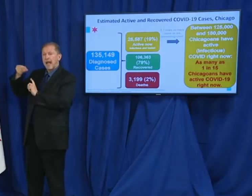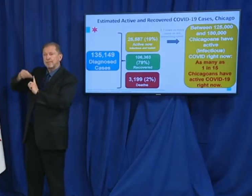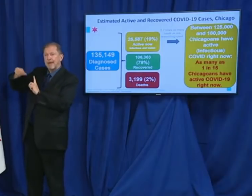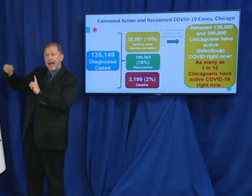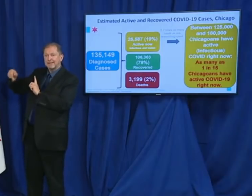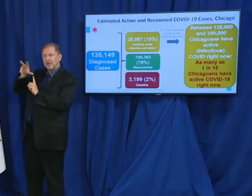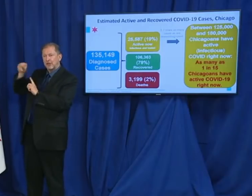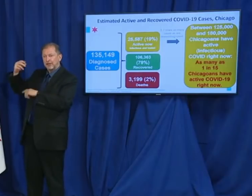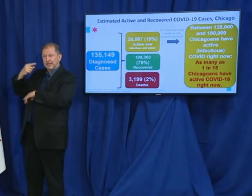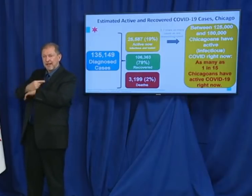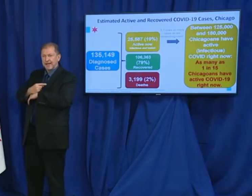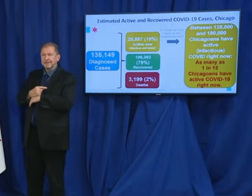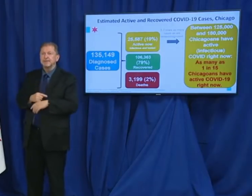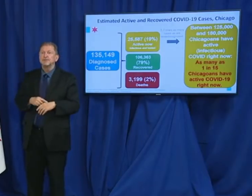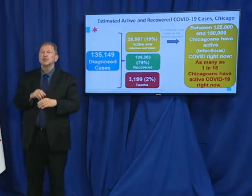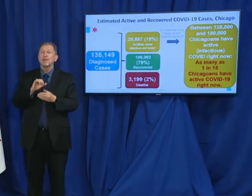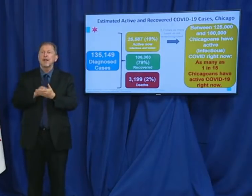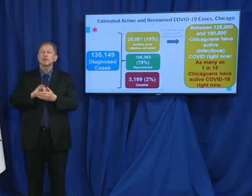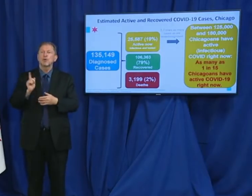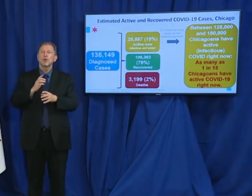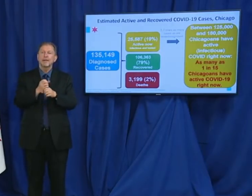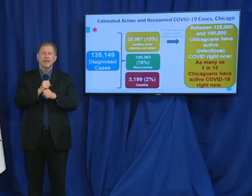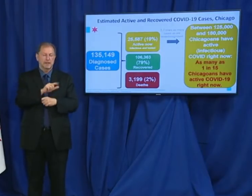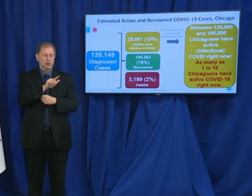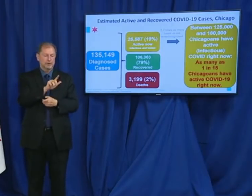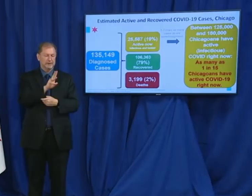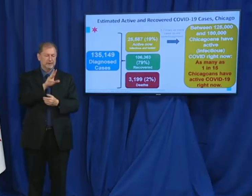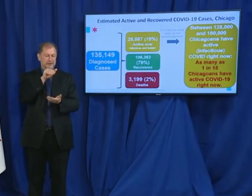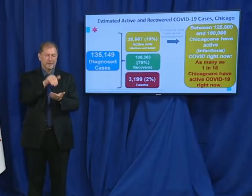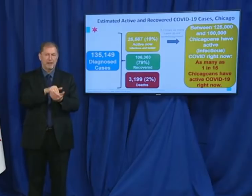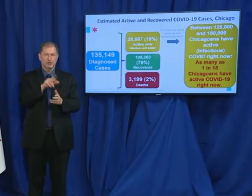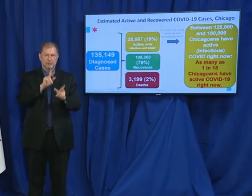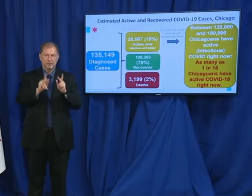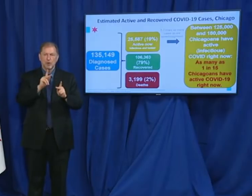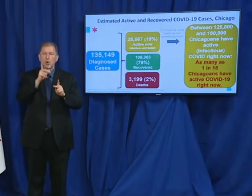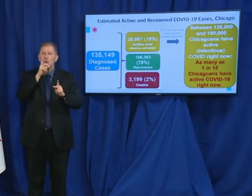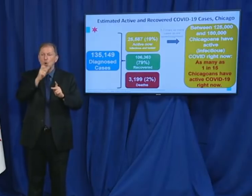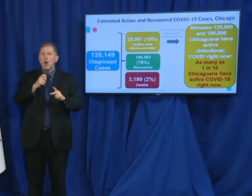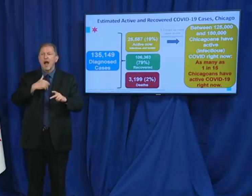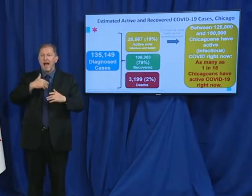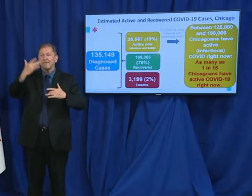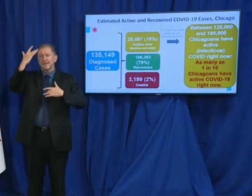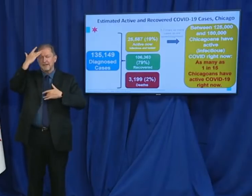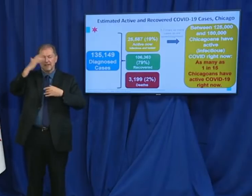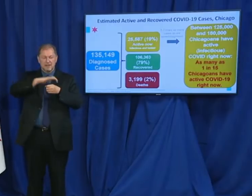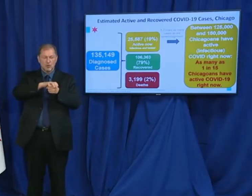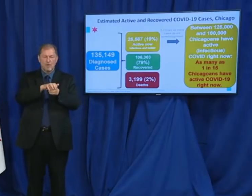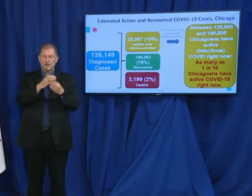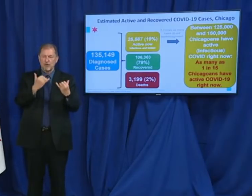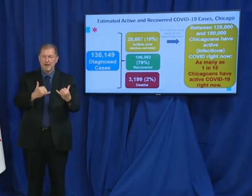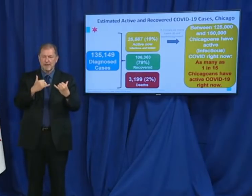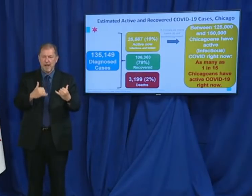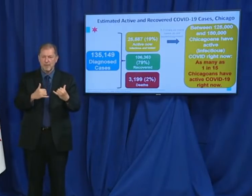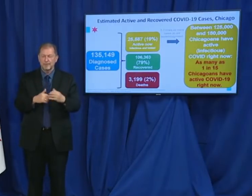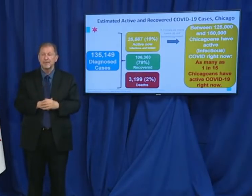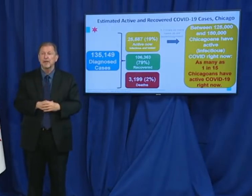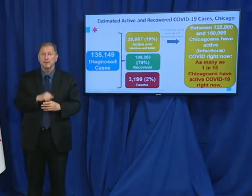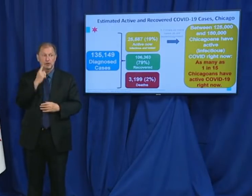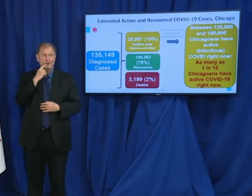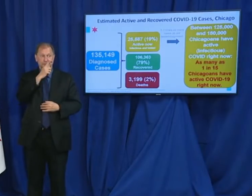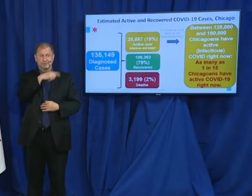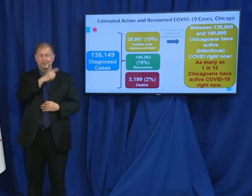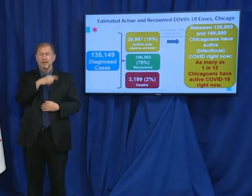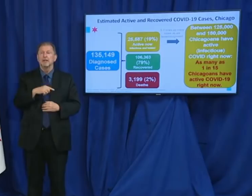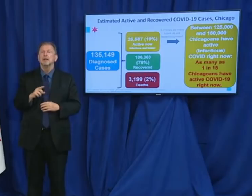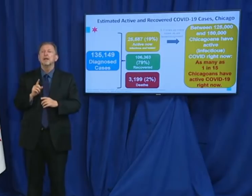our 26,000 people who have COVID right now. And again, I mean, for me, I know there's a lot of numbers on the chart, but 19% of the people